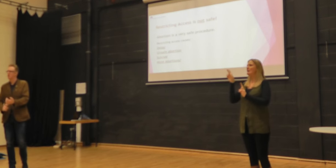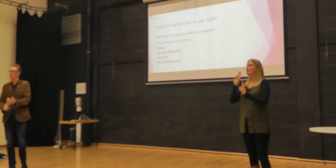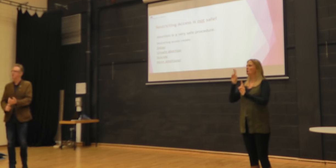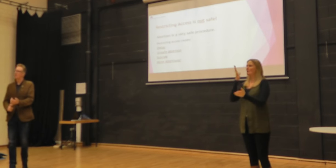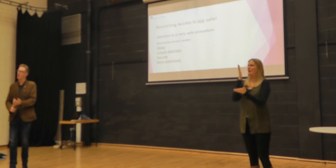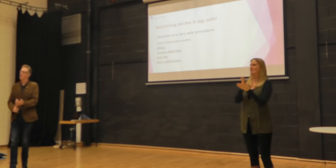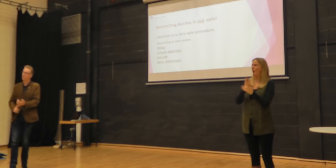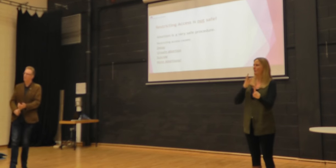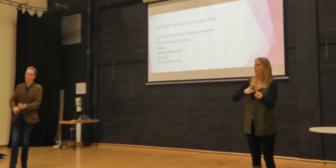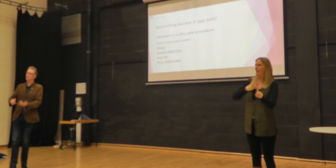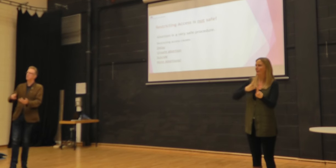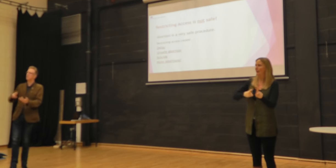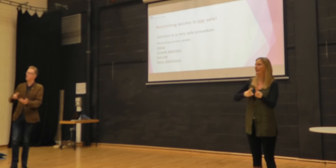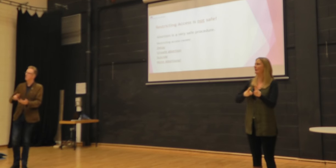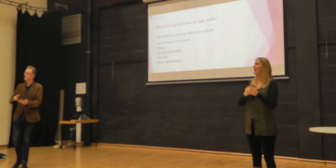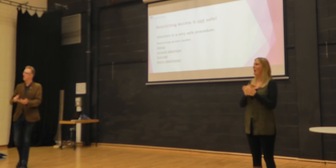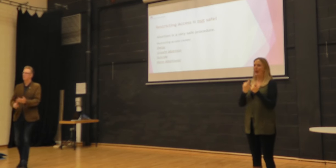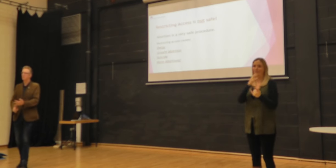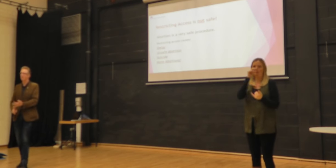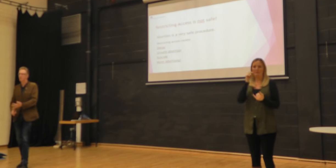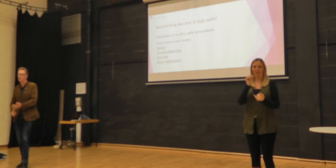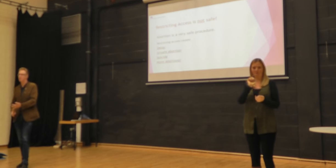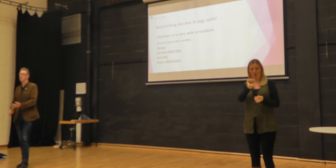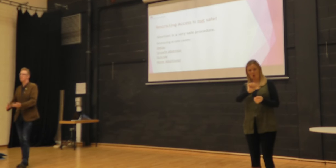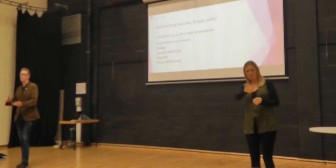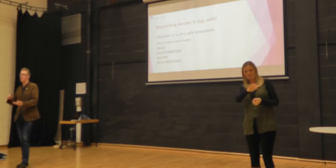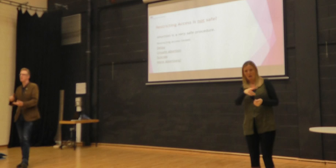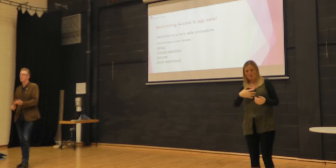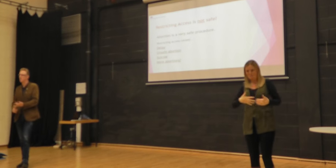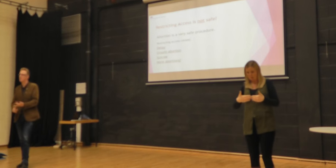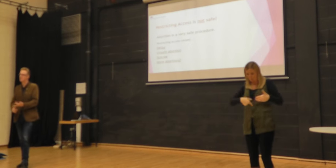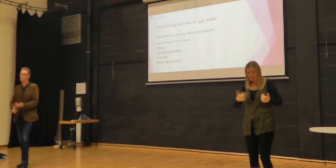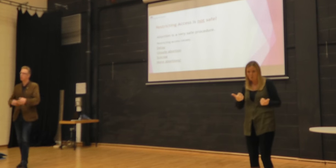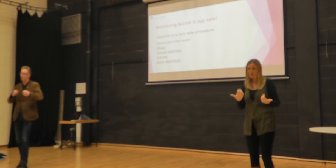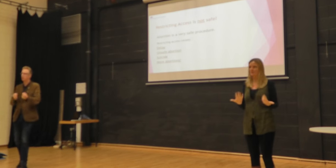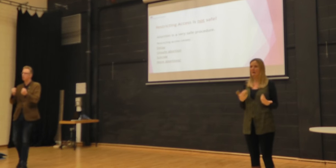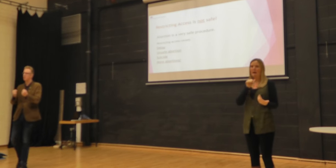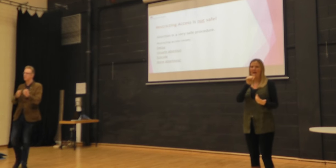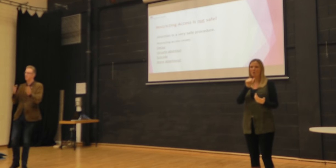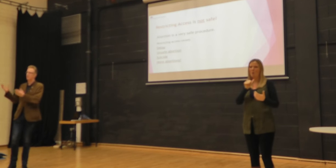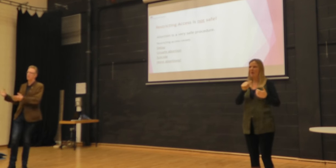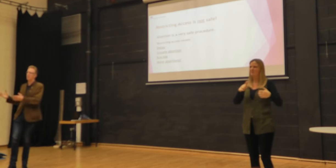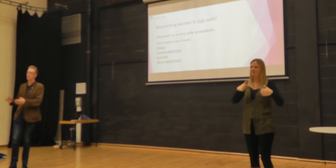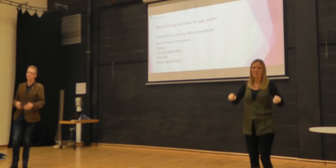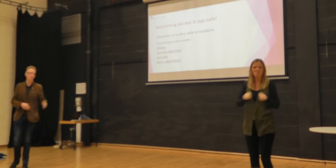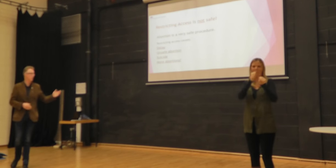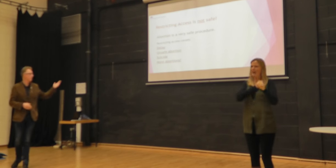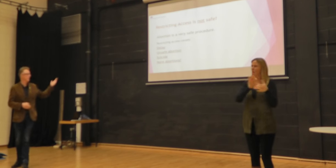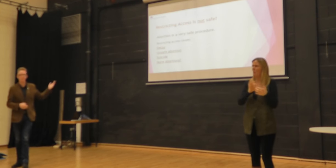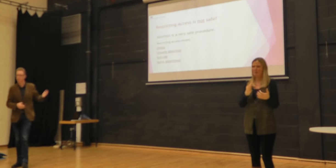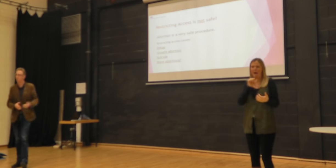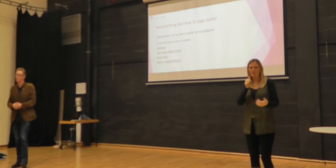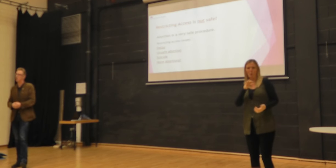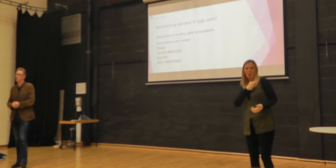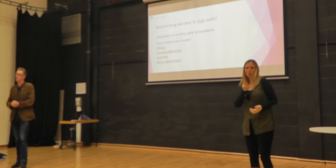isn't violence, or there isn't a fatal fetal abnormality, or there isn't some other good reason that they think of. And one of